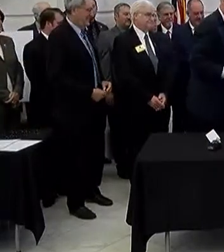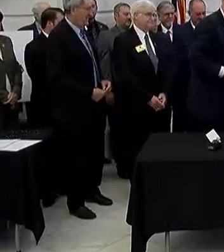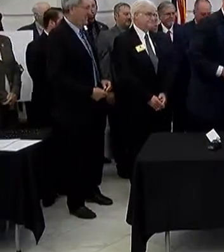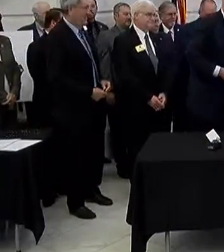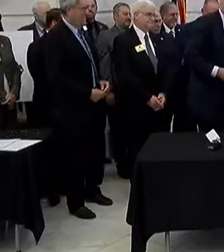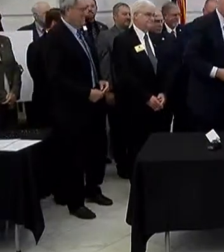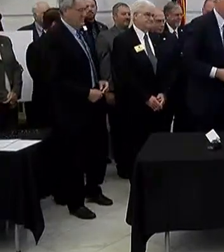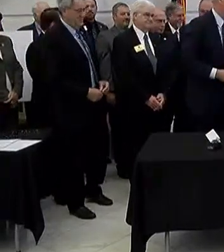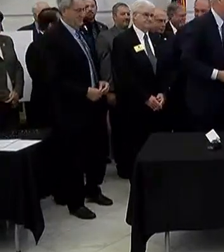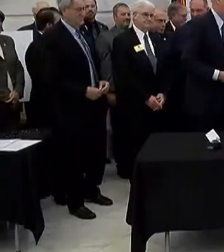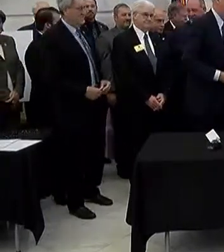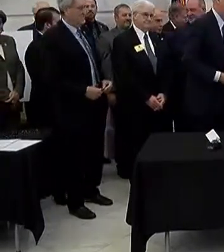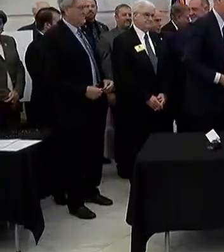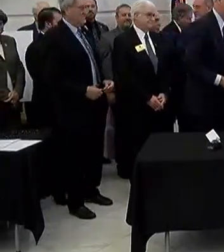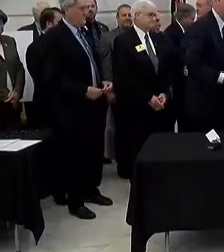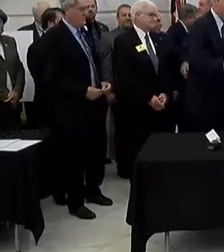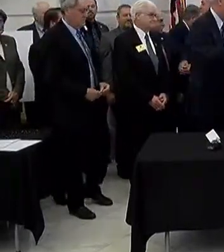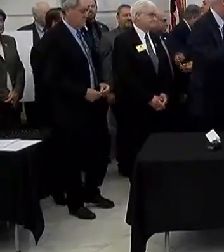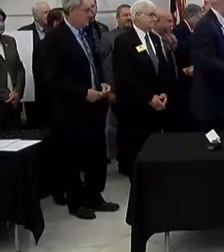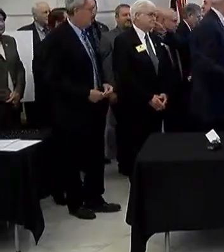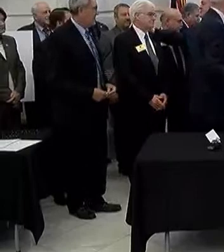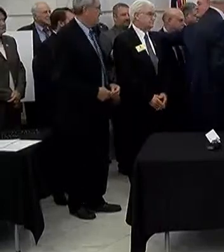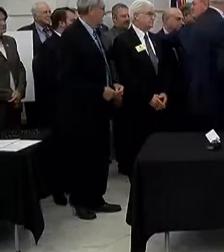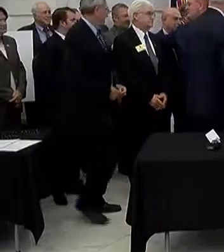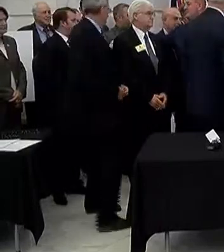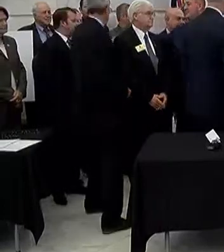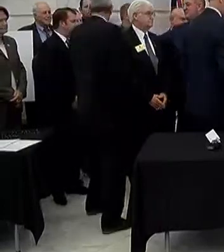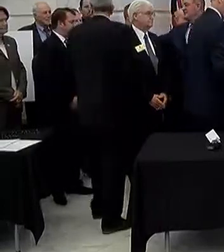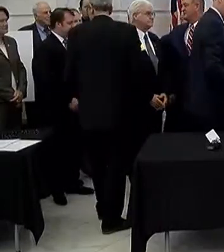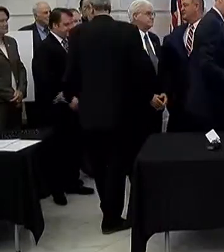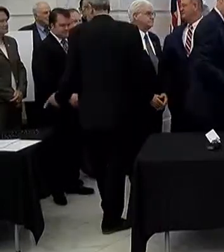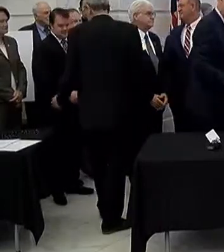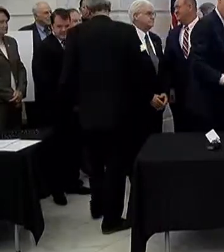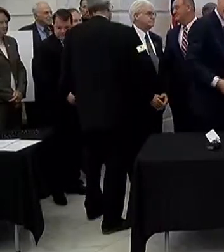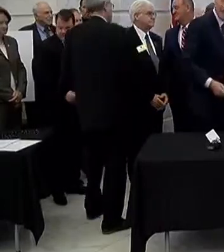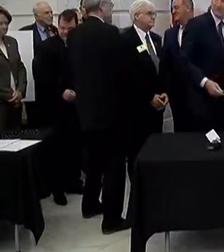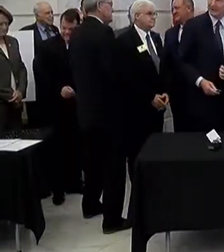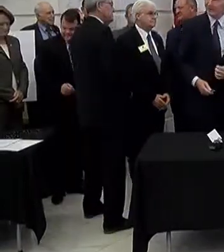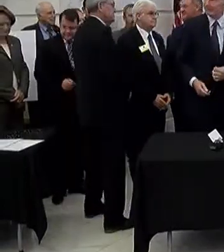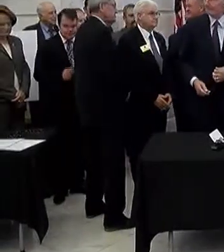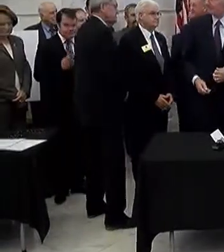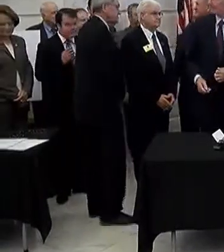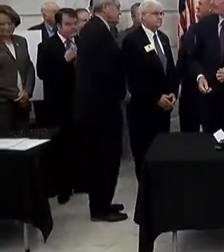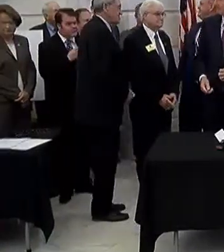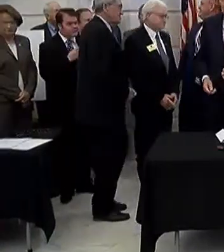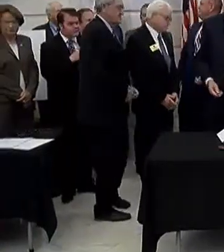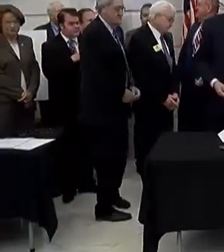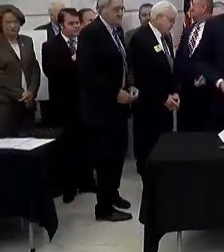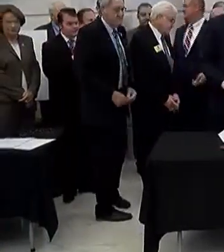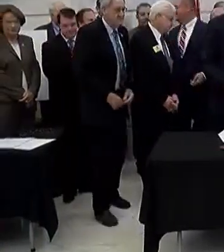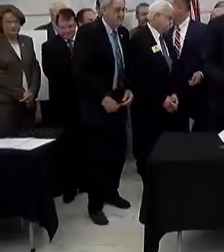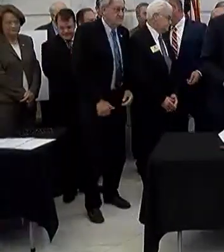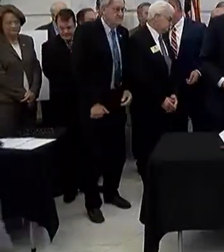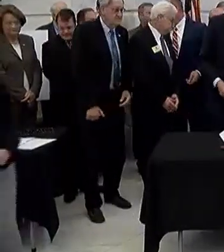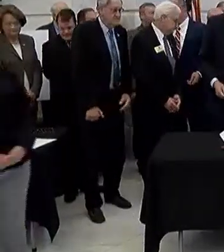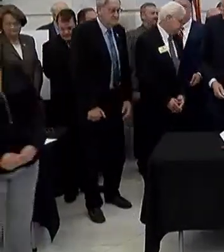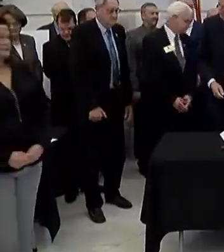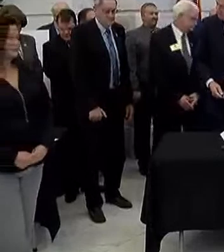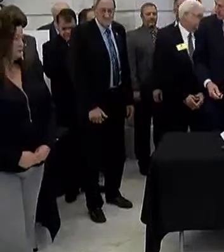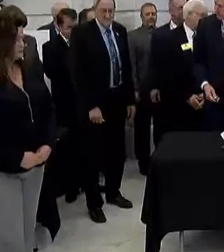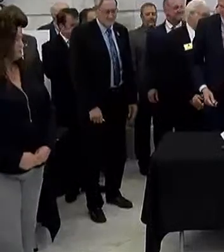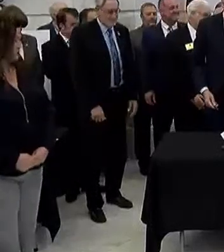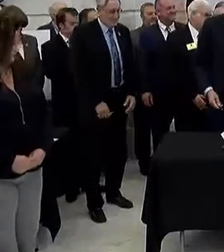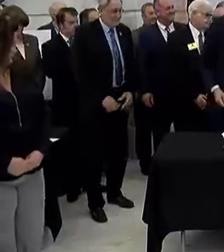more. Thanks, sir. And then, while we're, do we have the other bill? They're right here, Governor. Okay. Right